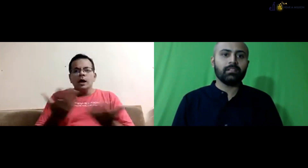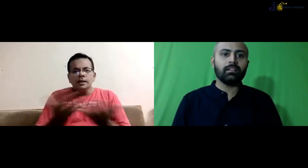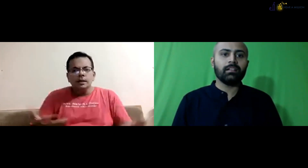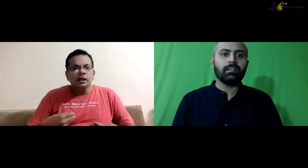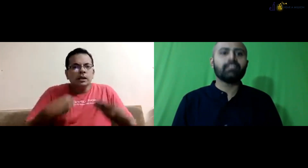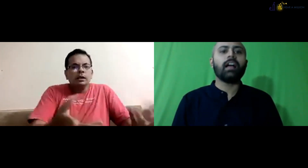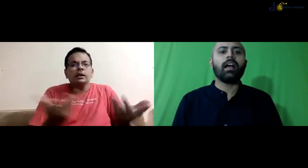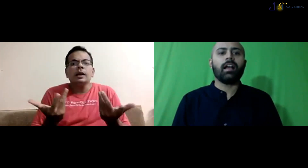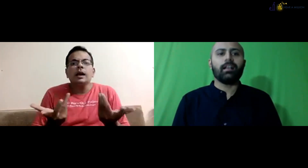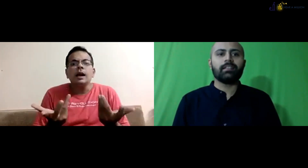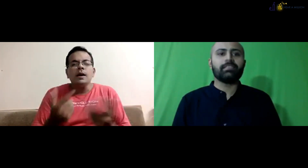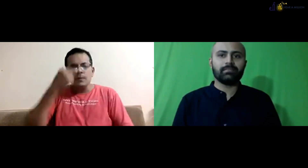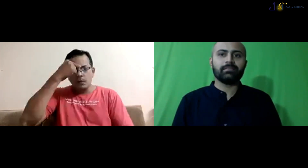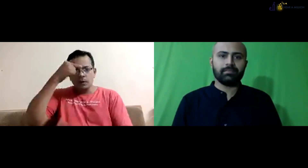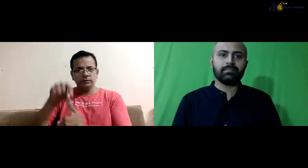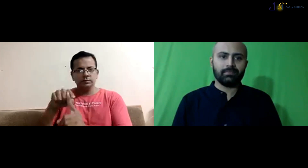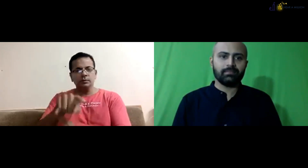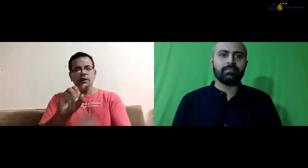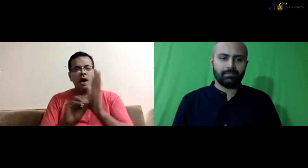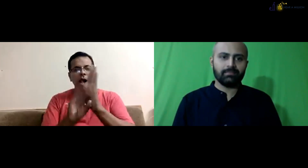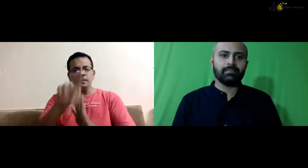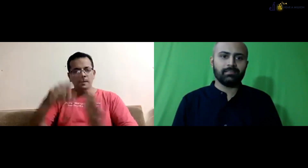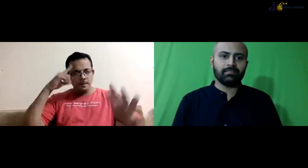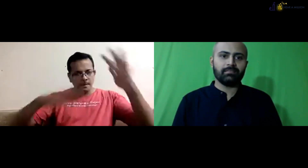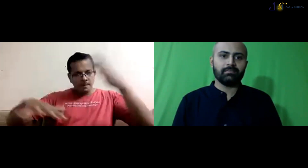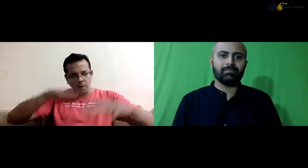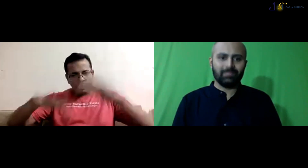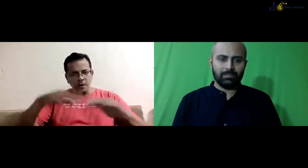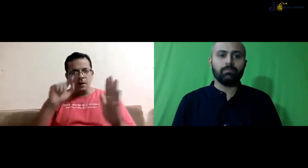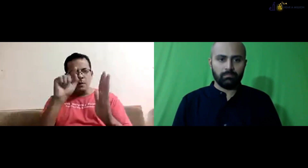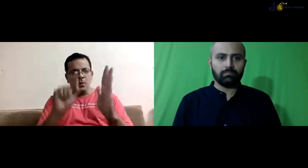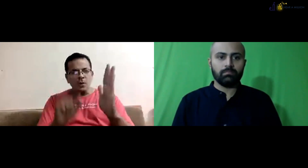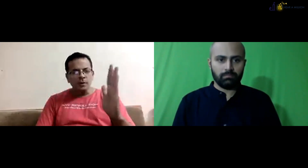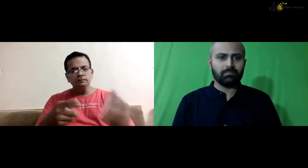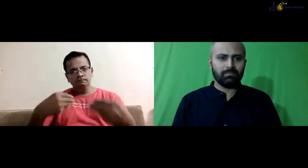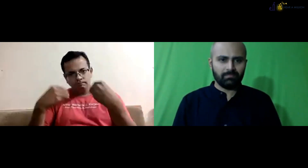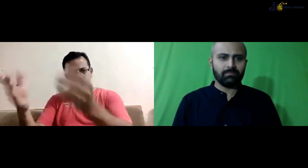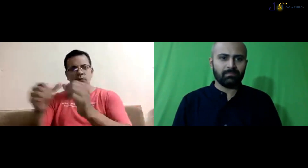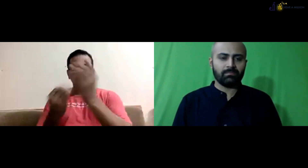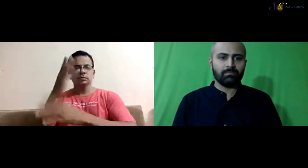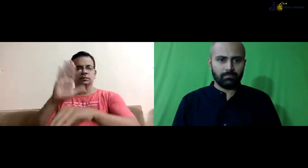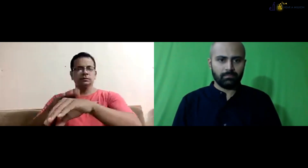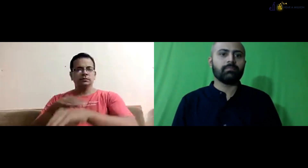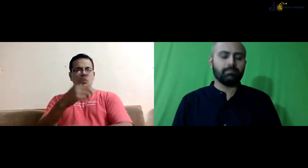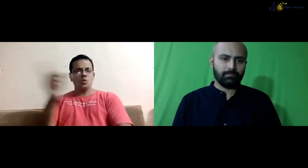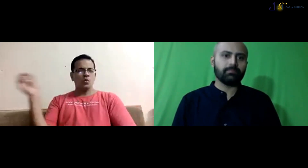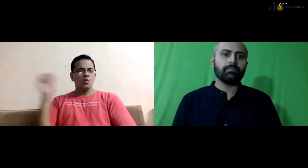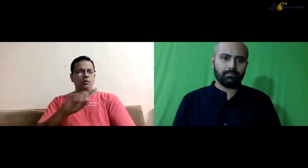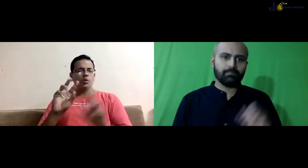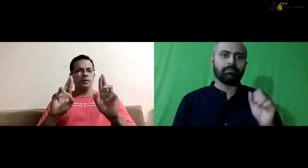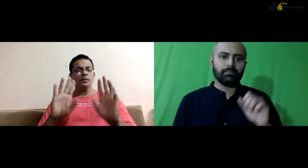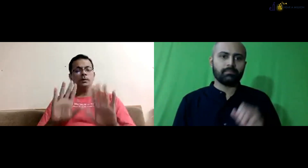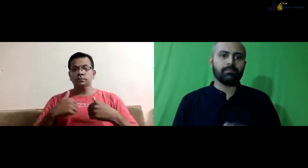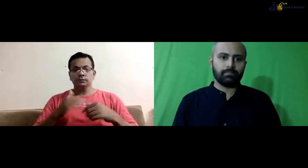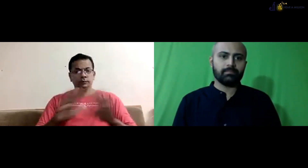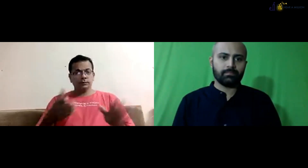Tushar, is there anything what we can give them? So please make this thing to the MLM.